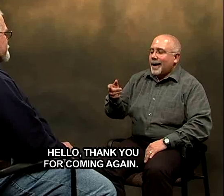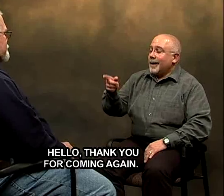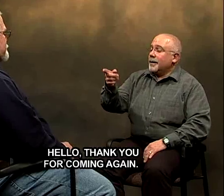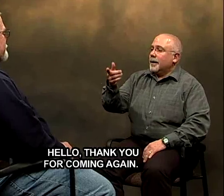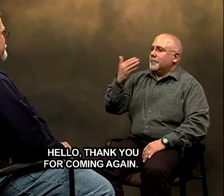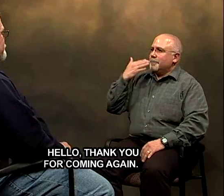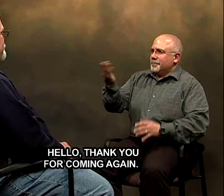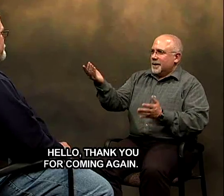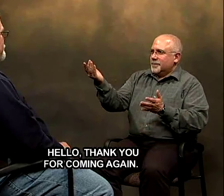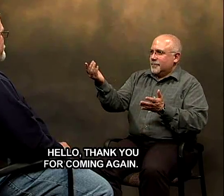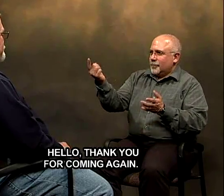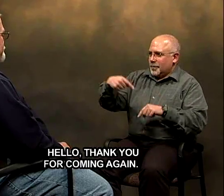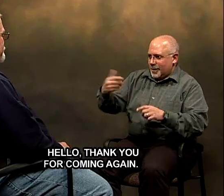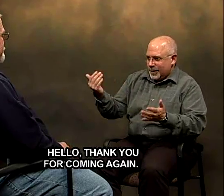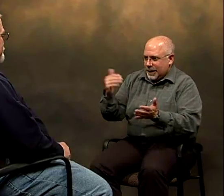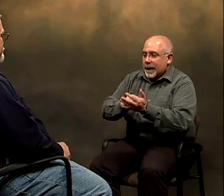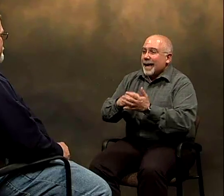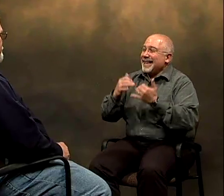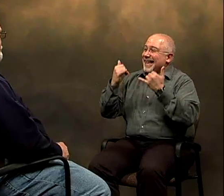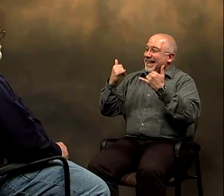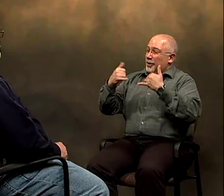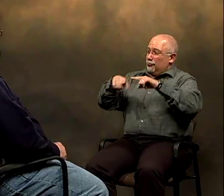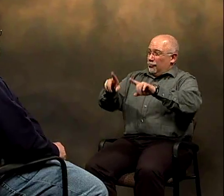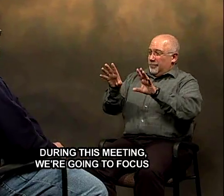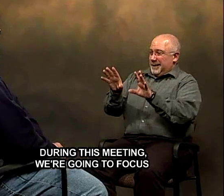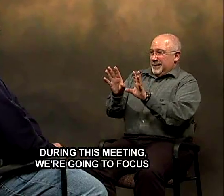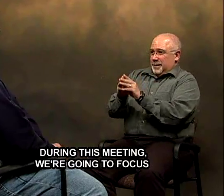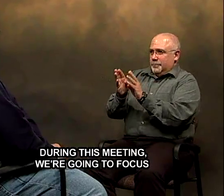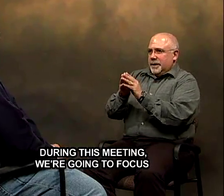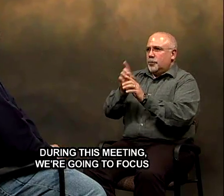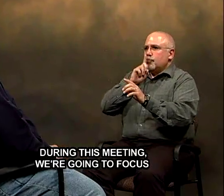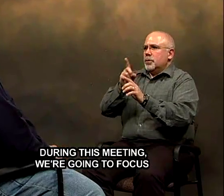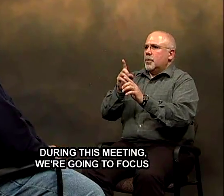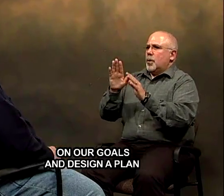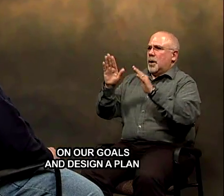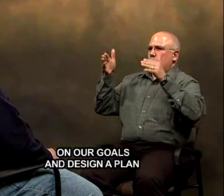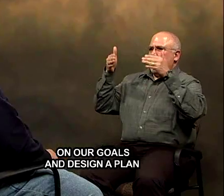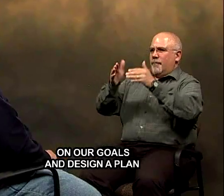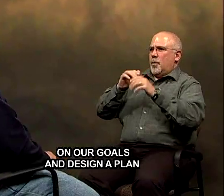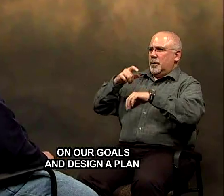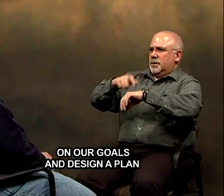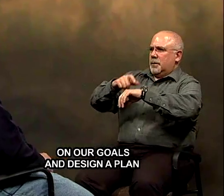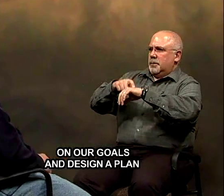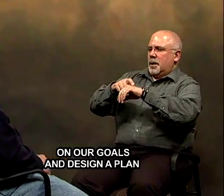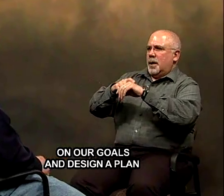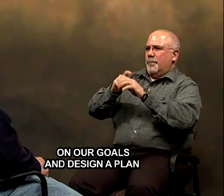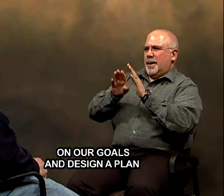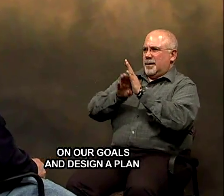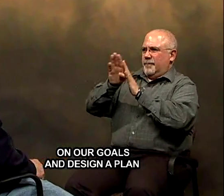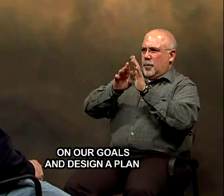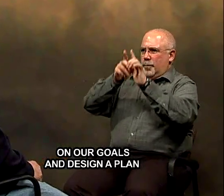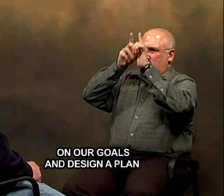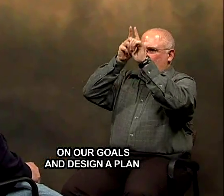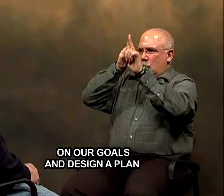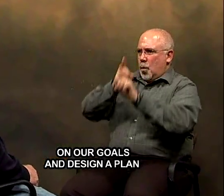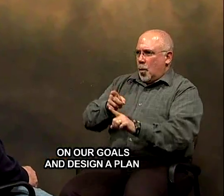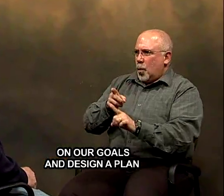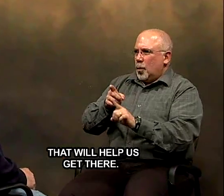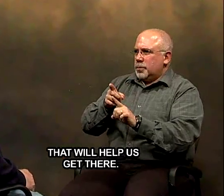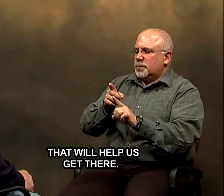Hello, and thank you for coming again. During this meeting, we're going to focus on our goals and design a plan that will help